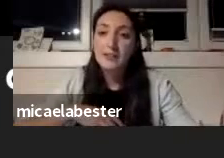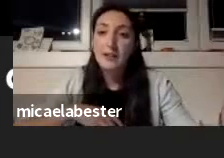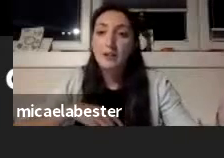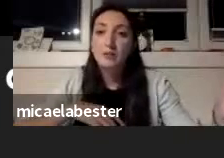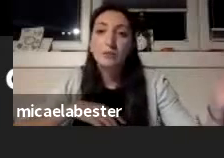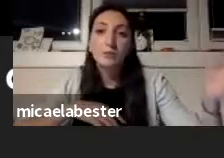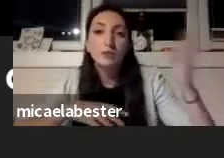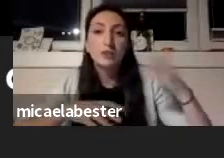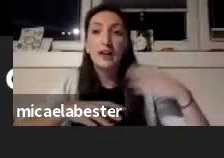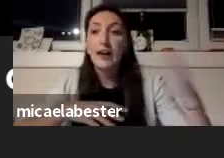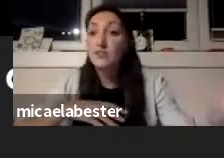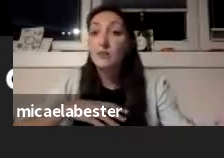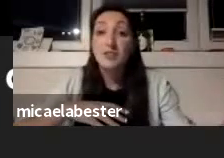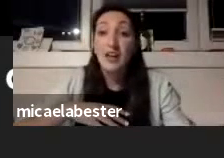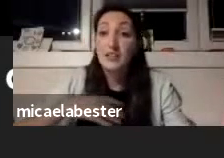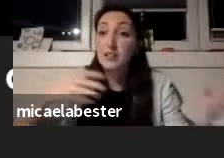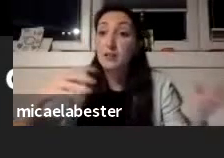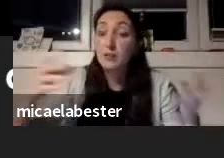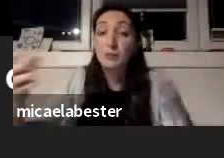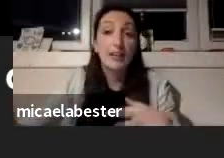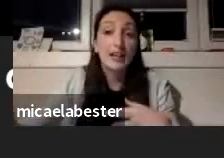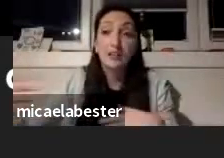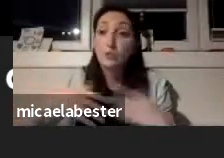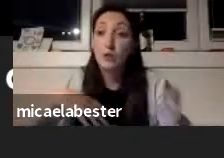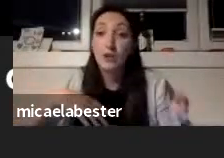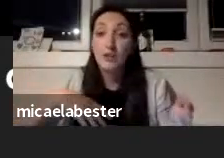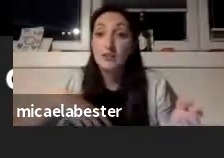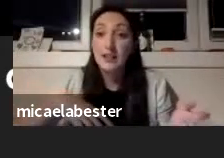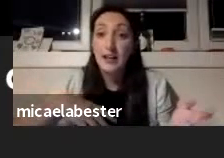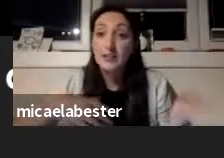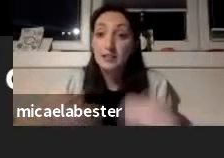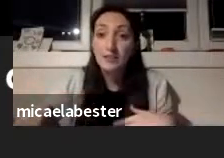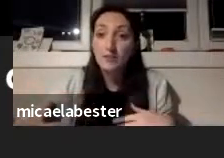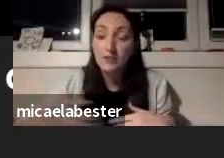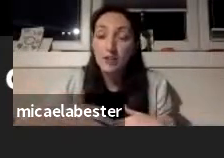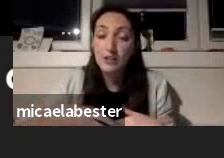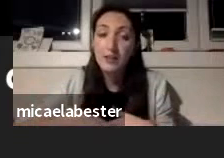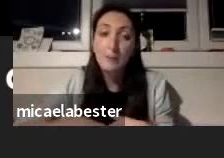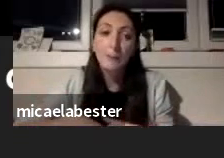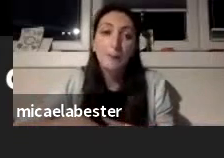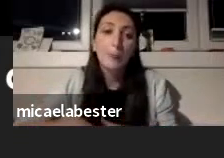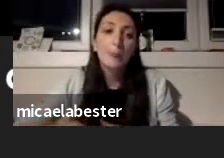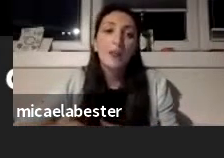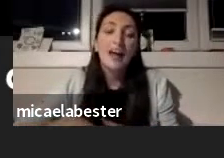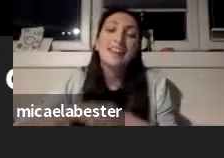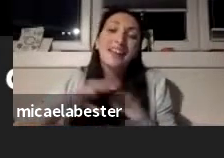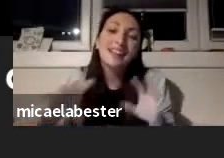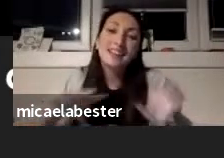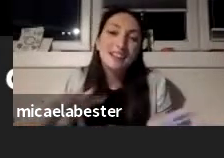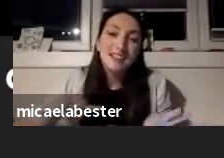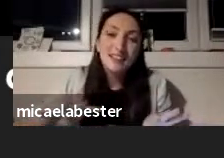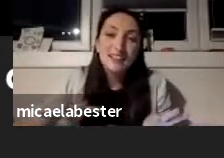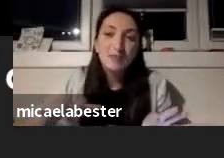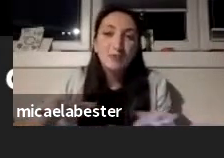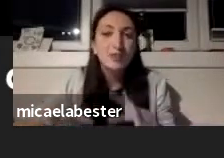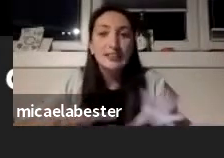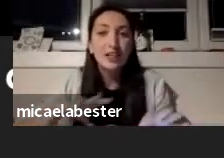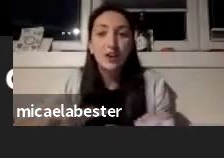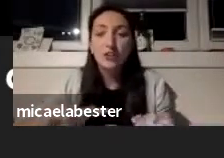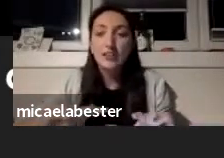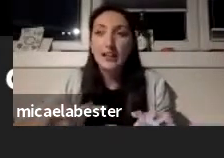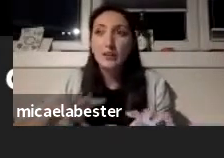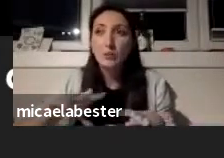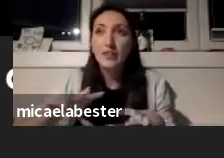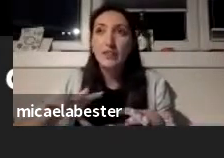of BSL will have some signs that people in England won't understand, and vice versa. And that doesn't